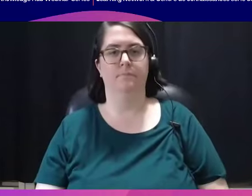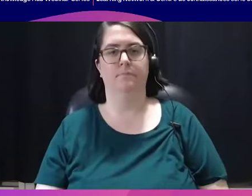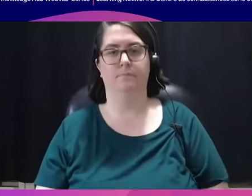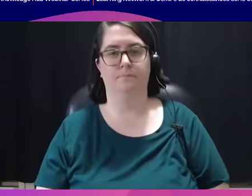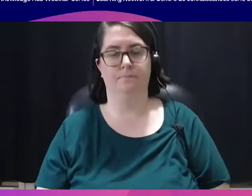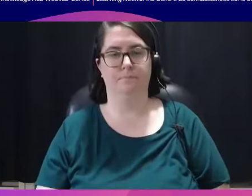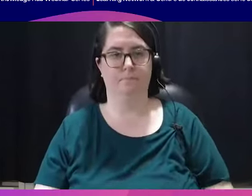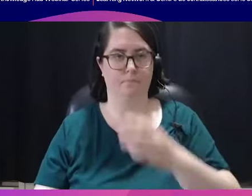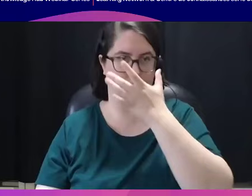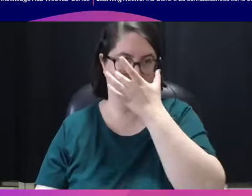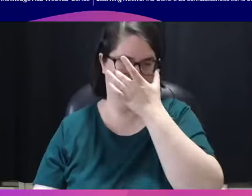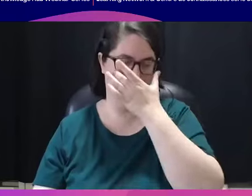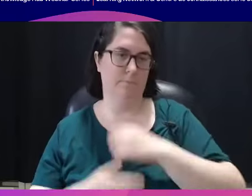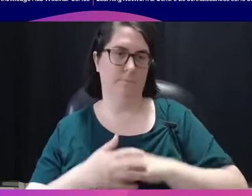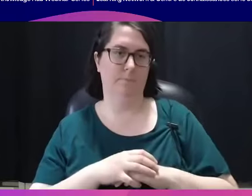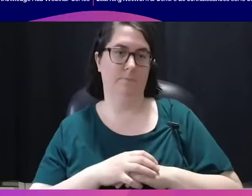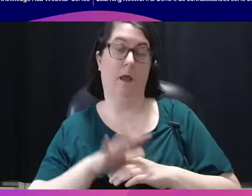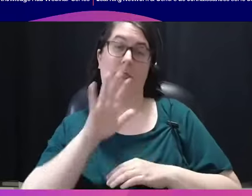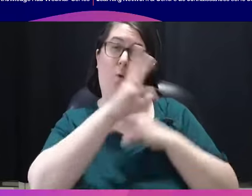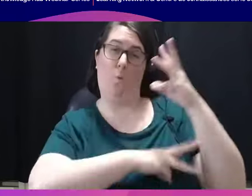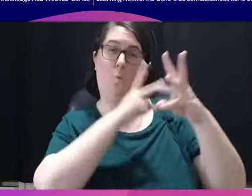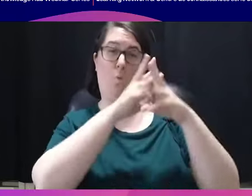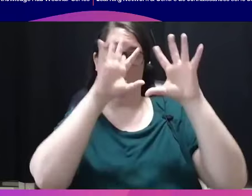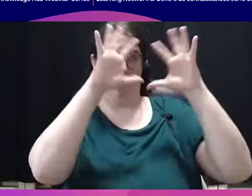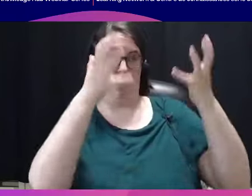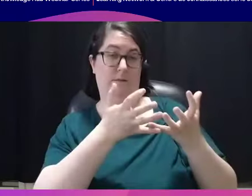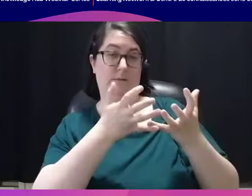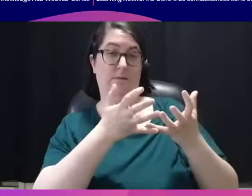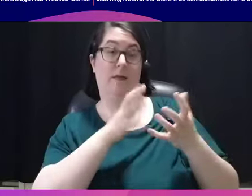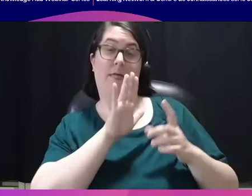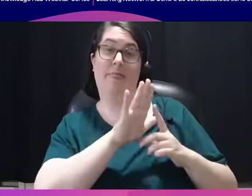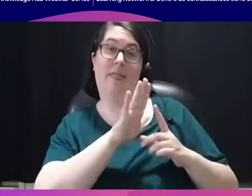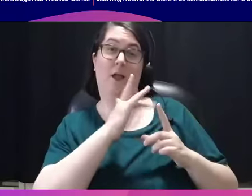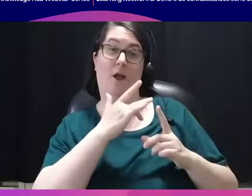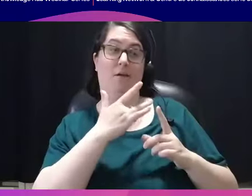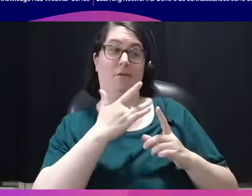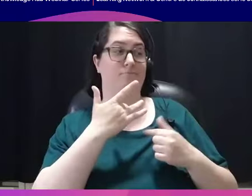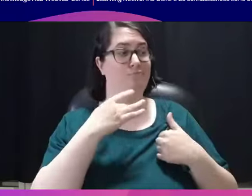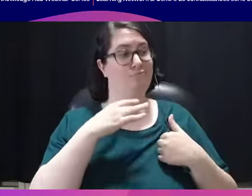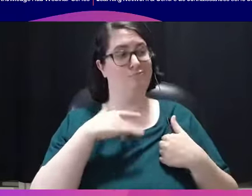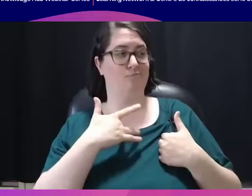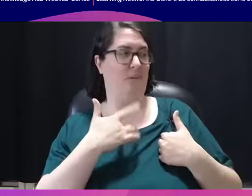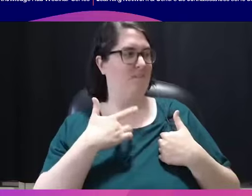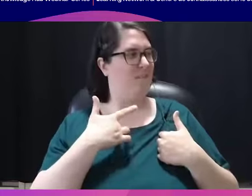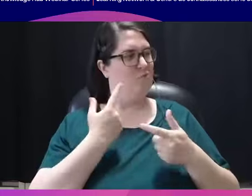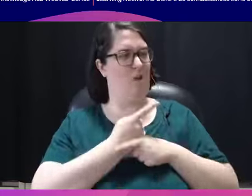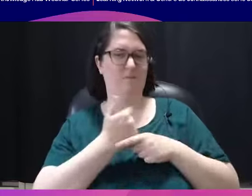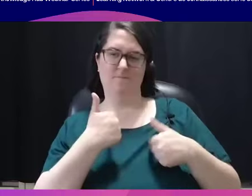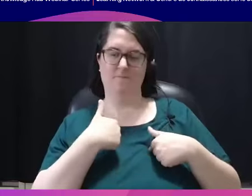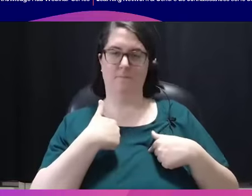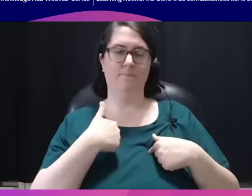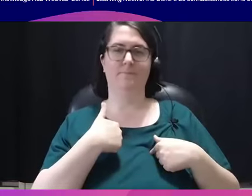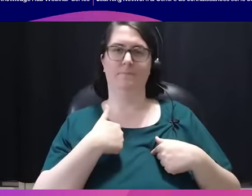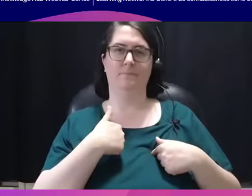If we were to summarize their worldview, incels' entitlement is a symptom of broader